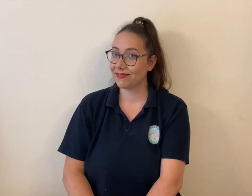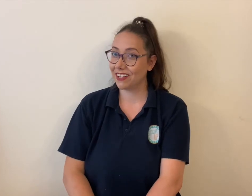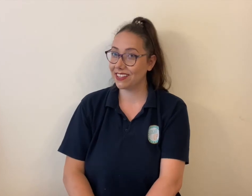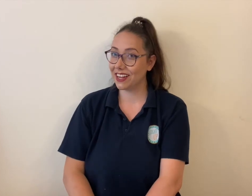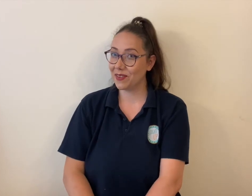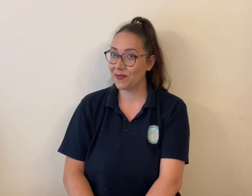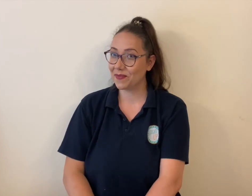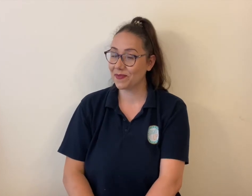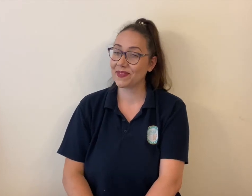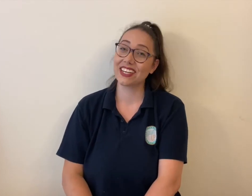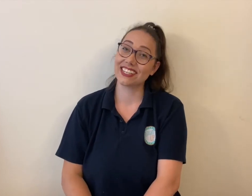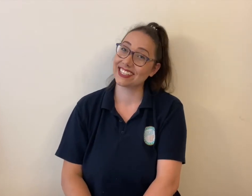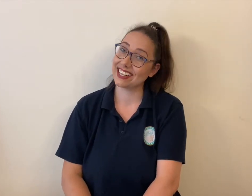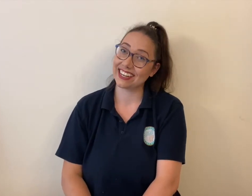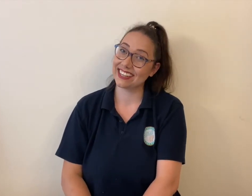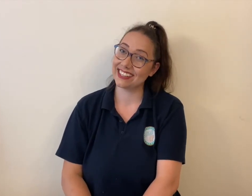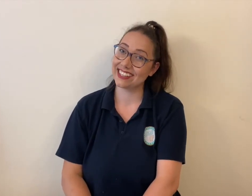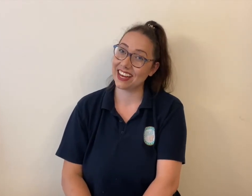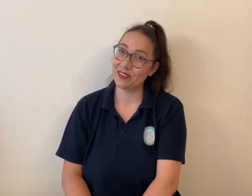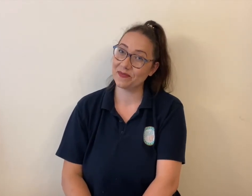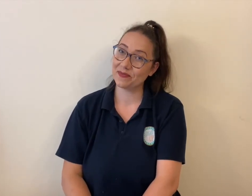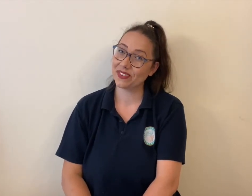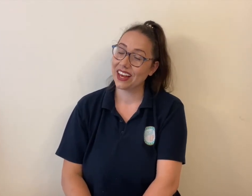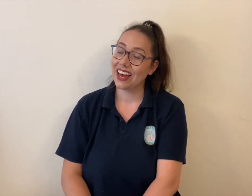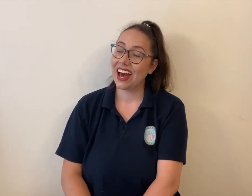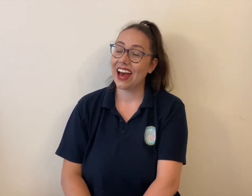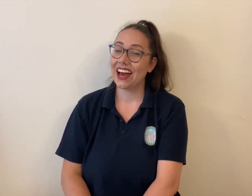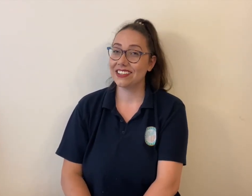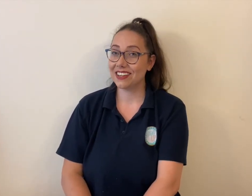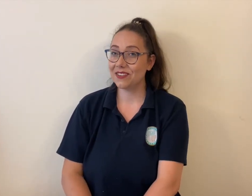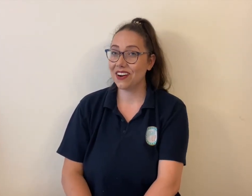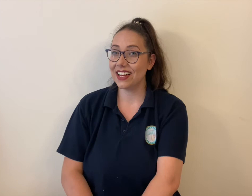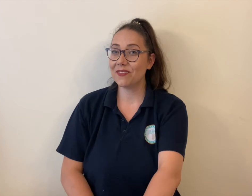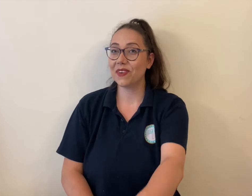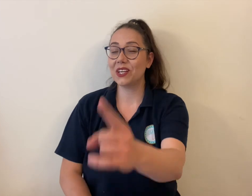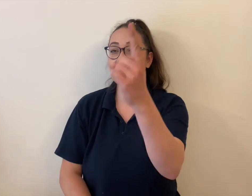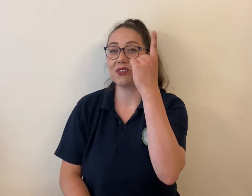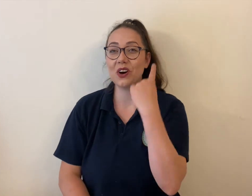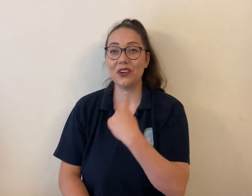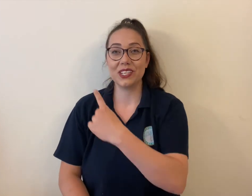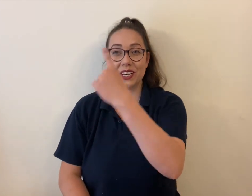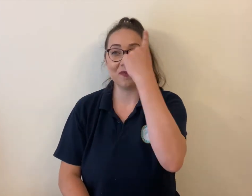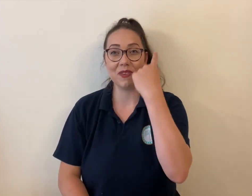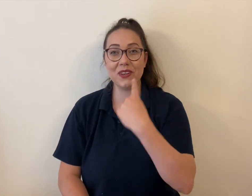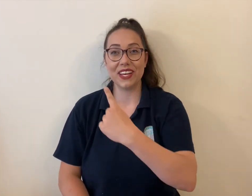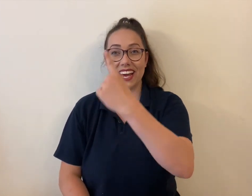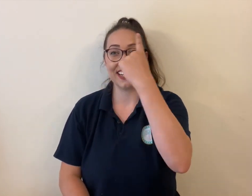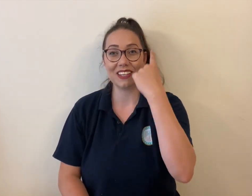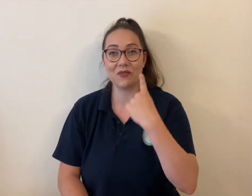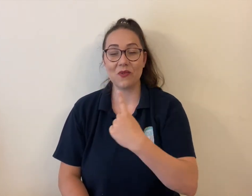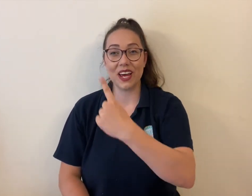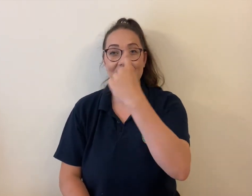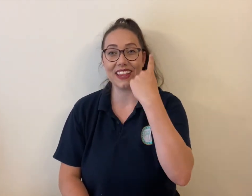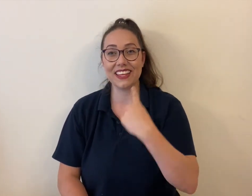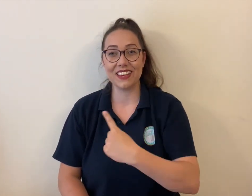Notice it? It's exactly the same. And do you know why? Because you've got to communicate it with